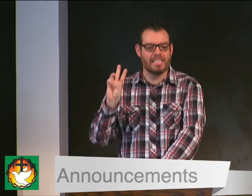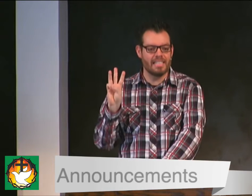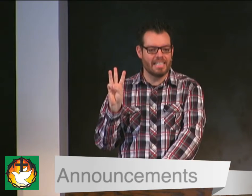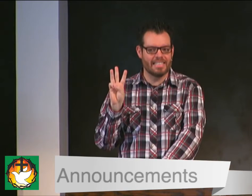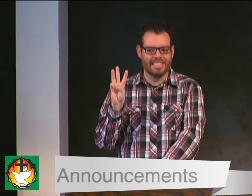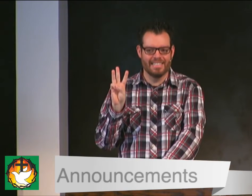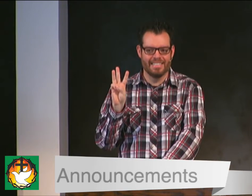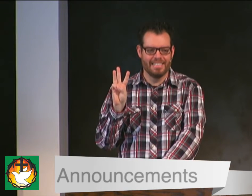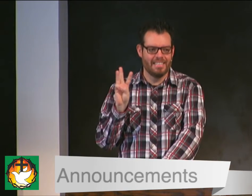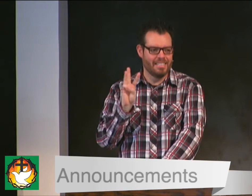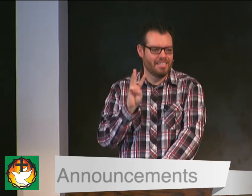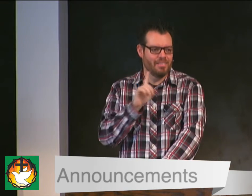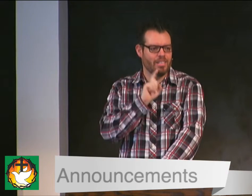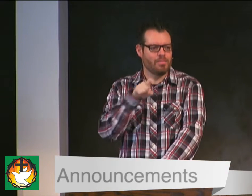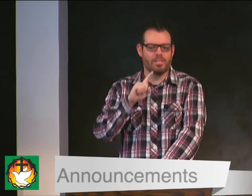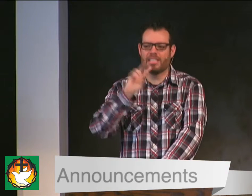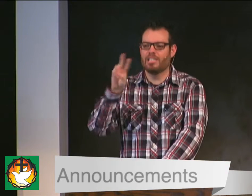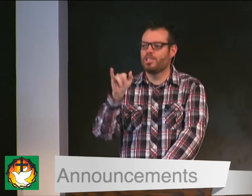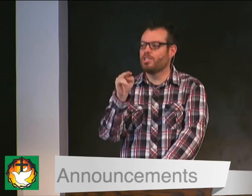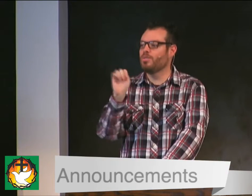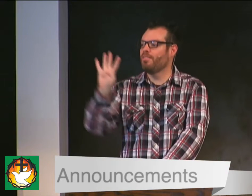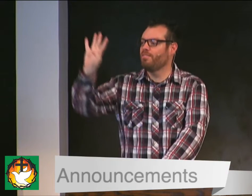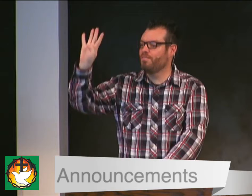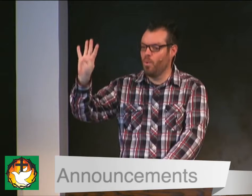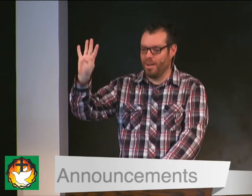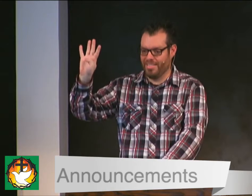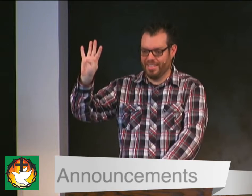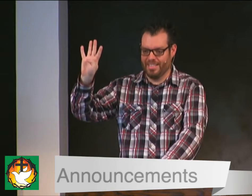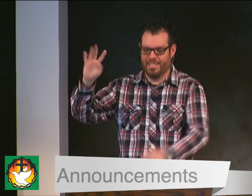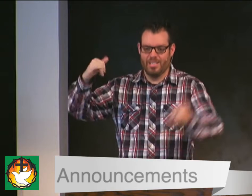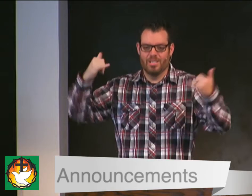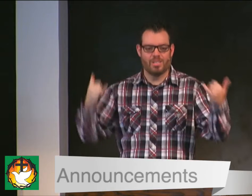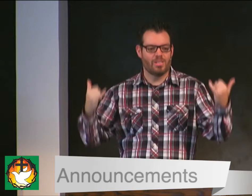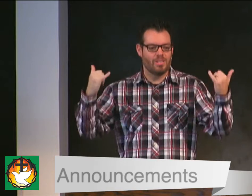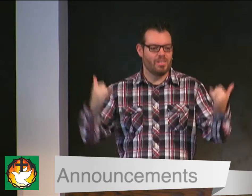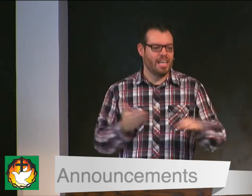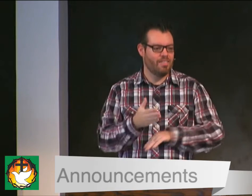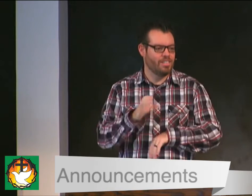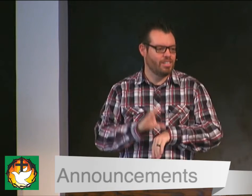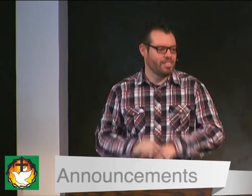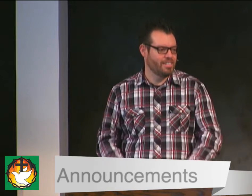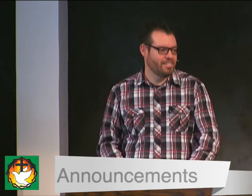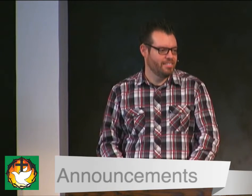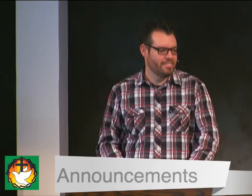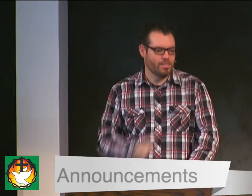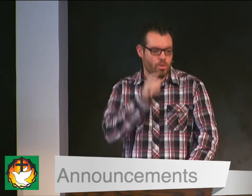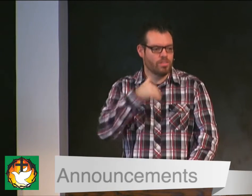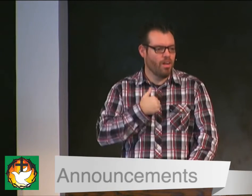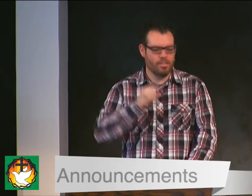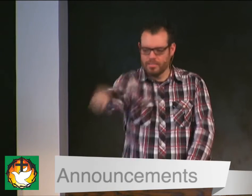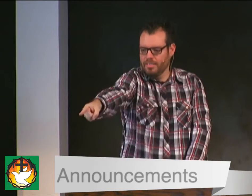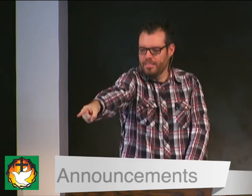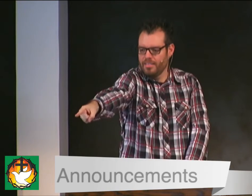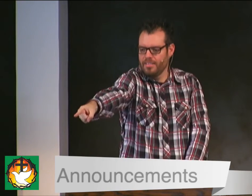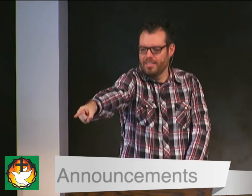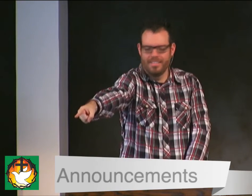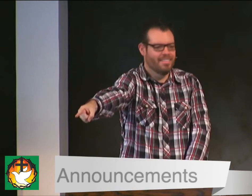June 6th. Really supposed to say June 4th. Today at the church. Whose